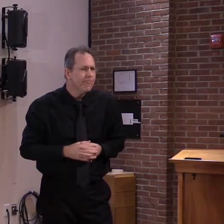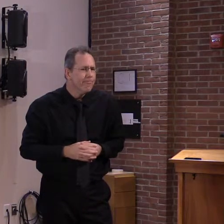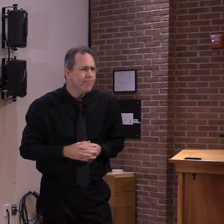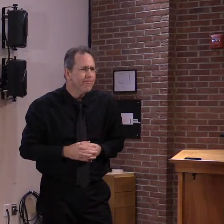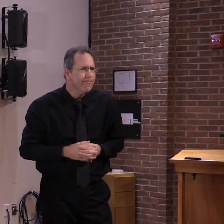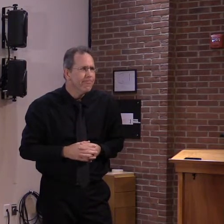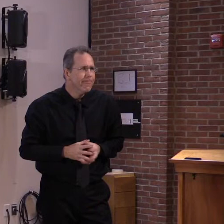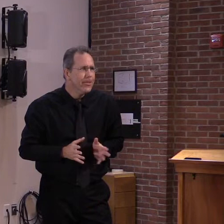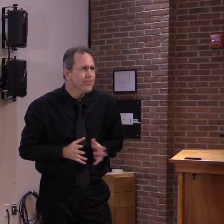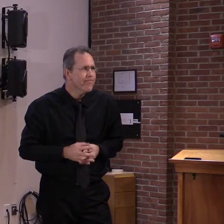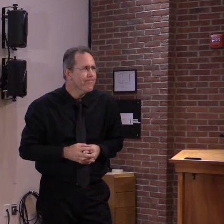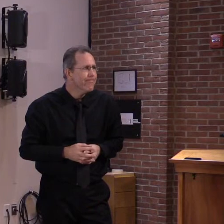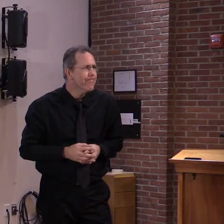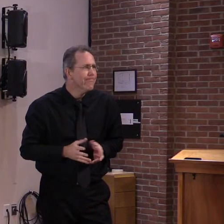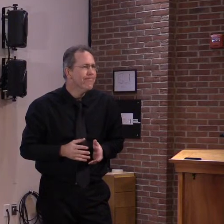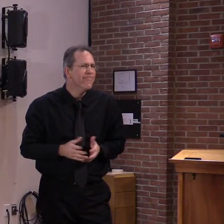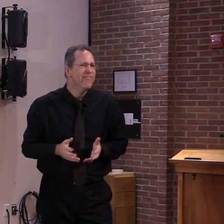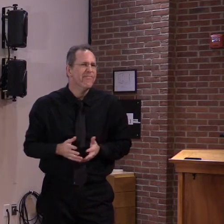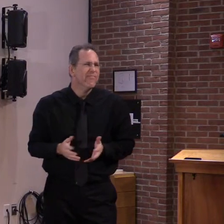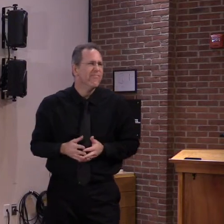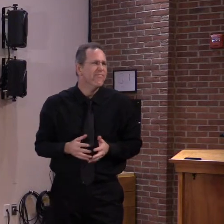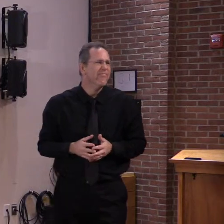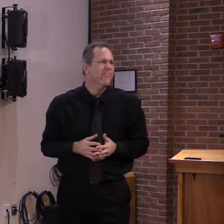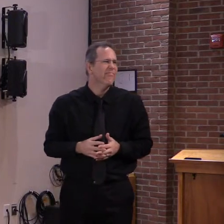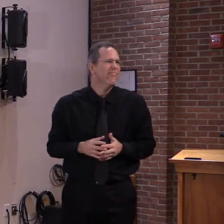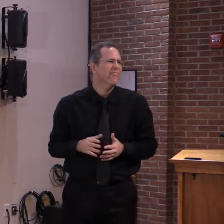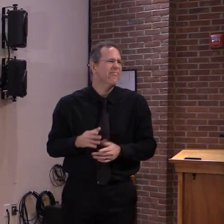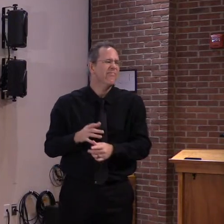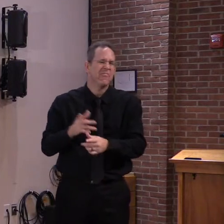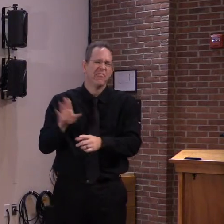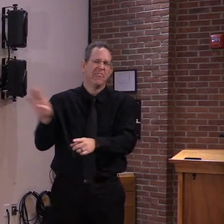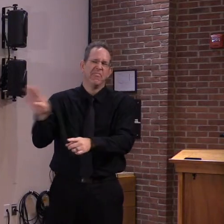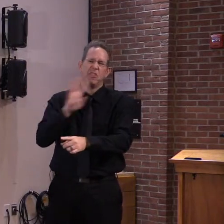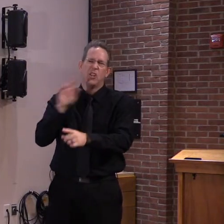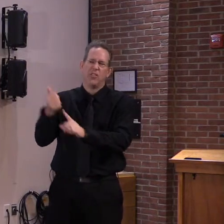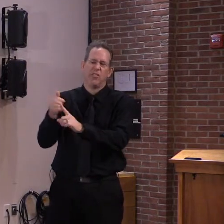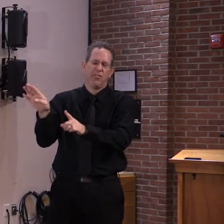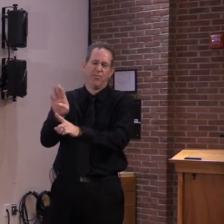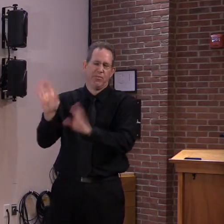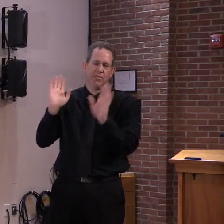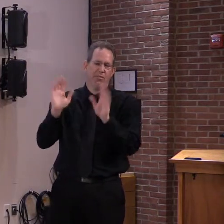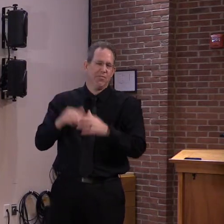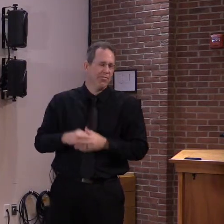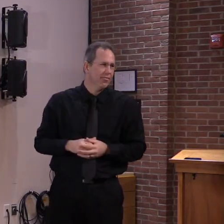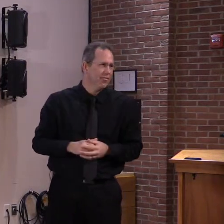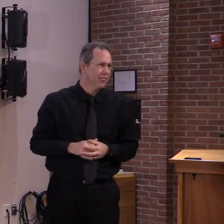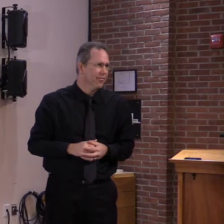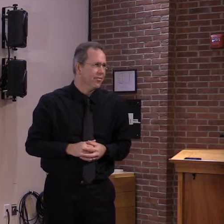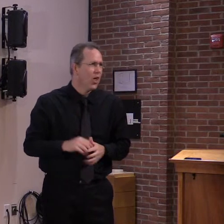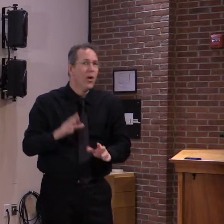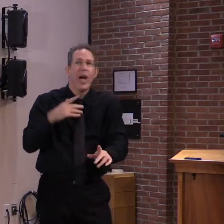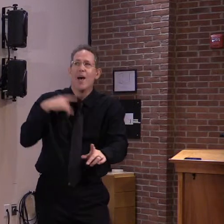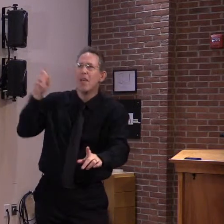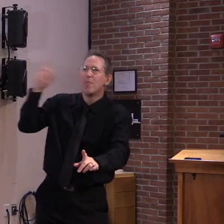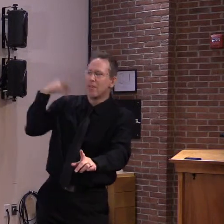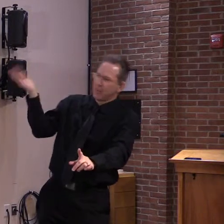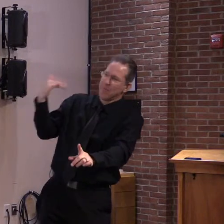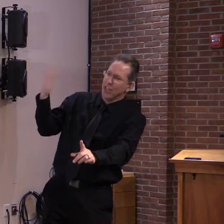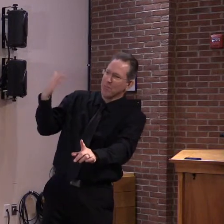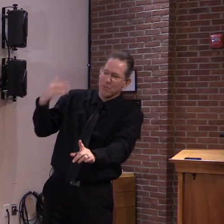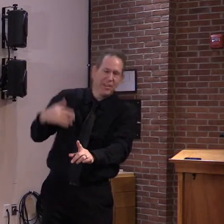We could follow up with him if that's not the We can do that, full yeah. answer. Thank But you. I think from what I heard. Hold on, I'm back. I got muted there for a second. I don't know